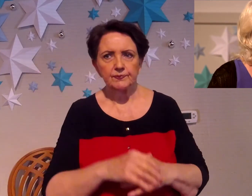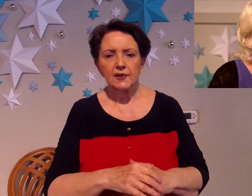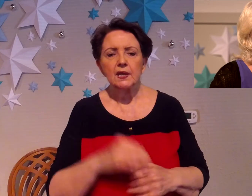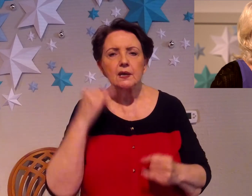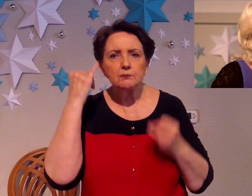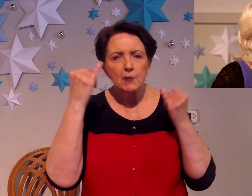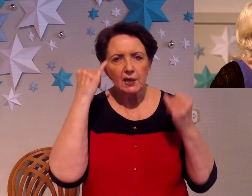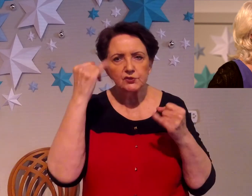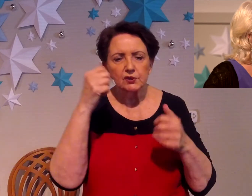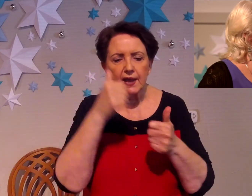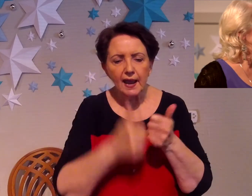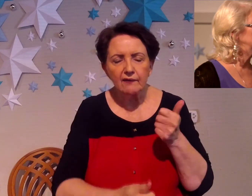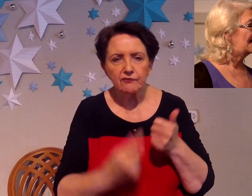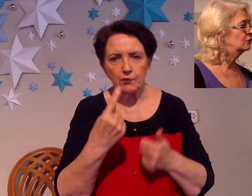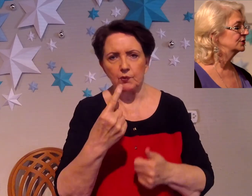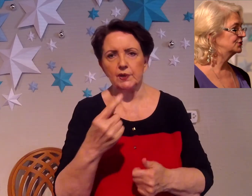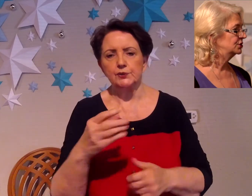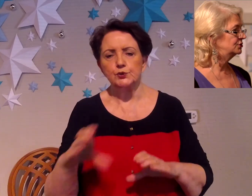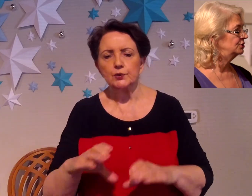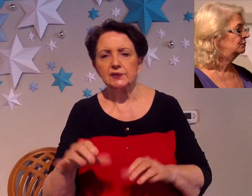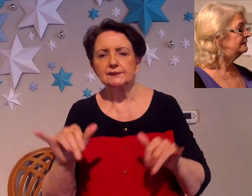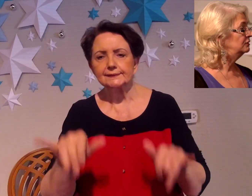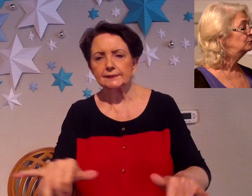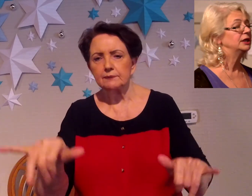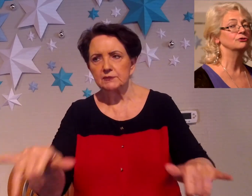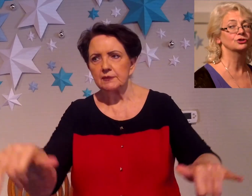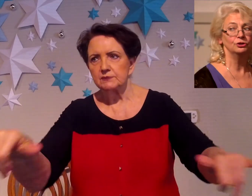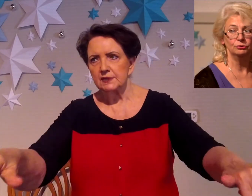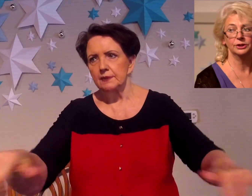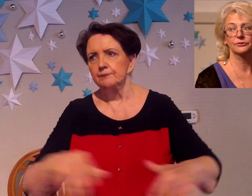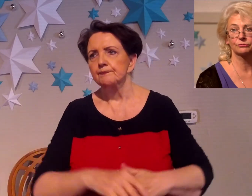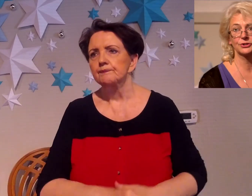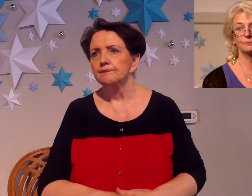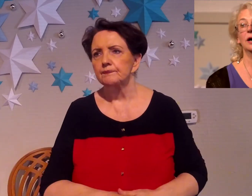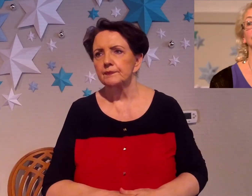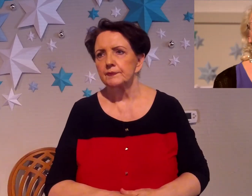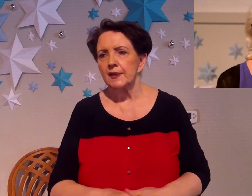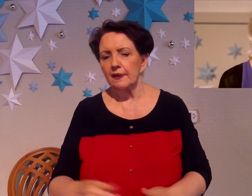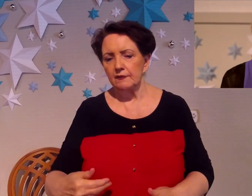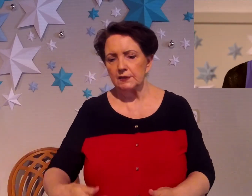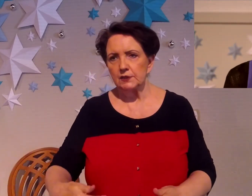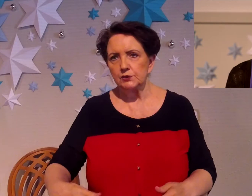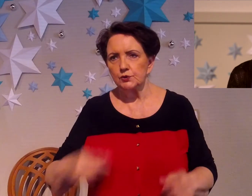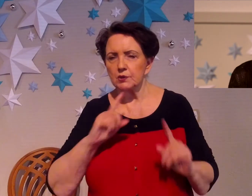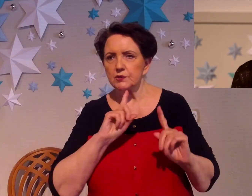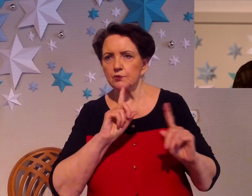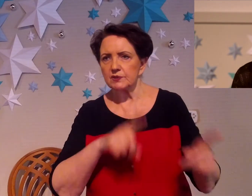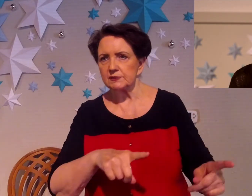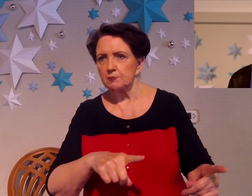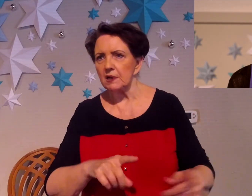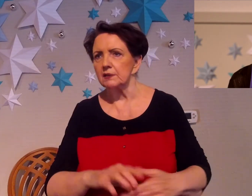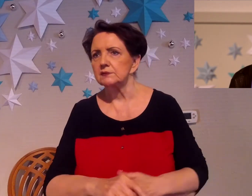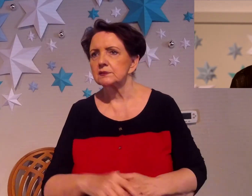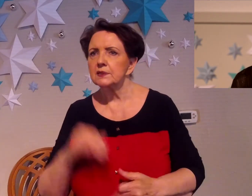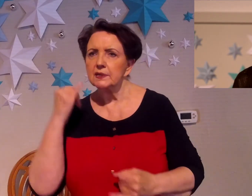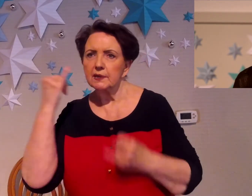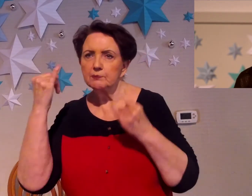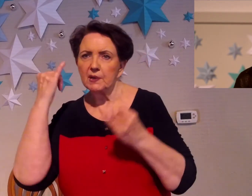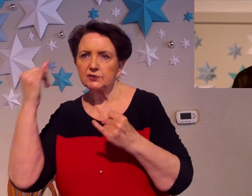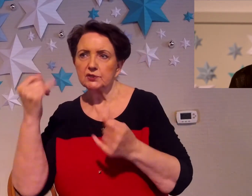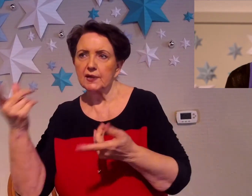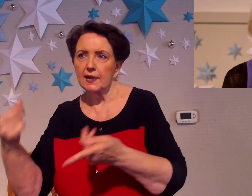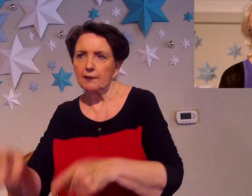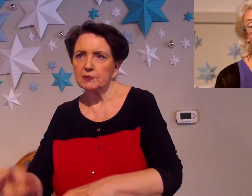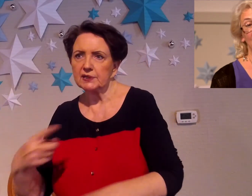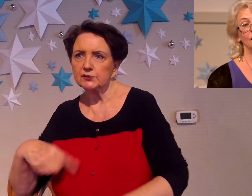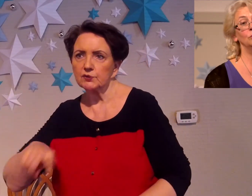what our imagination allows us to do. And then we intuit the response. We imagine it happening to